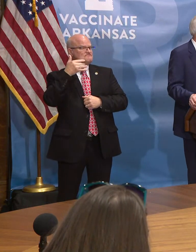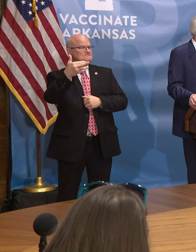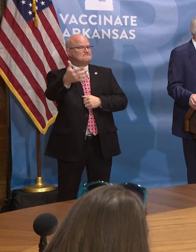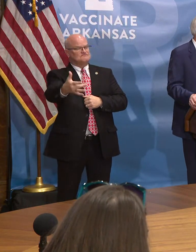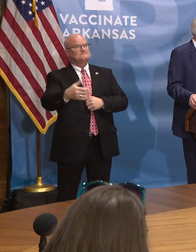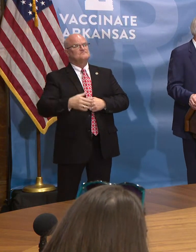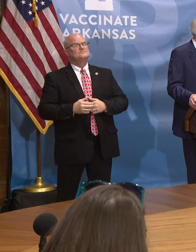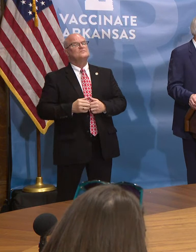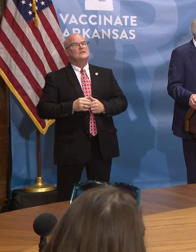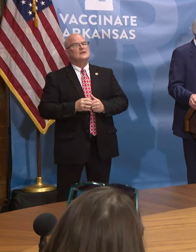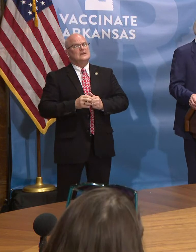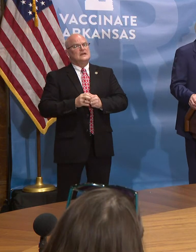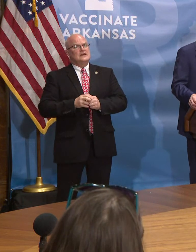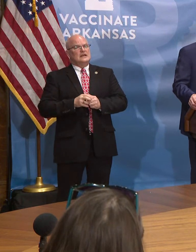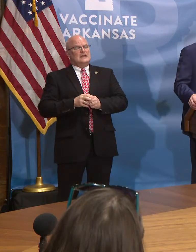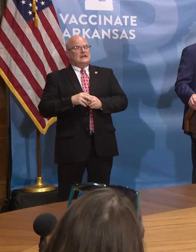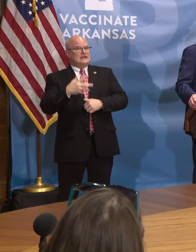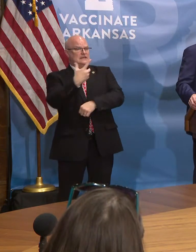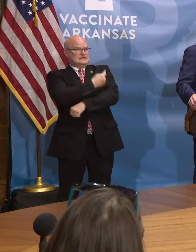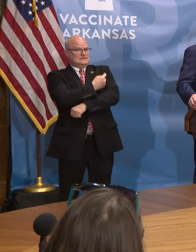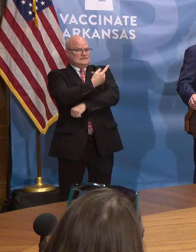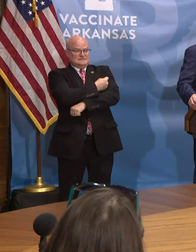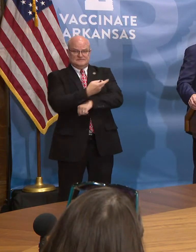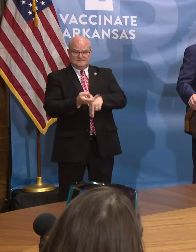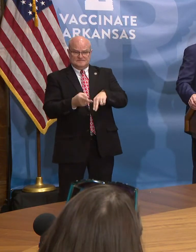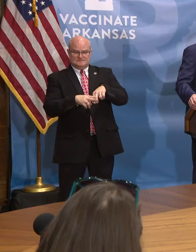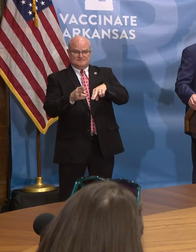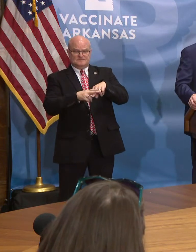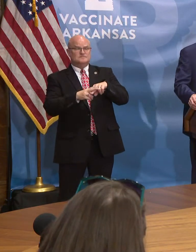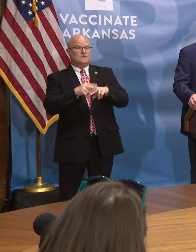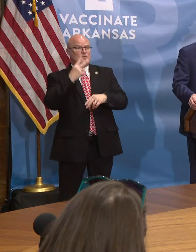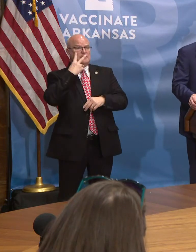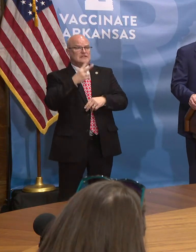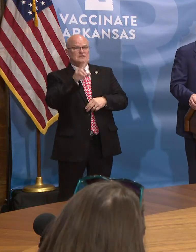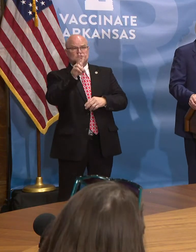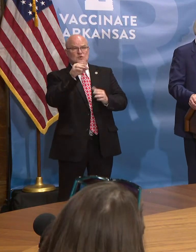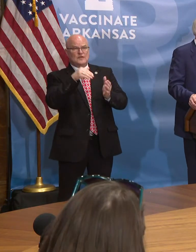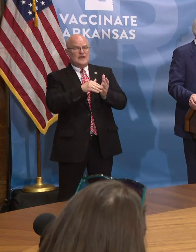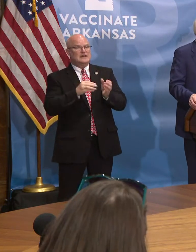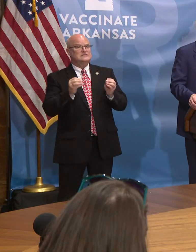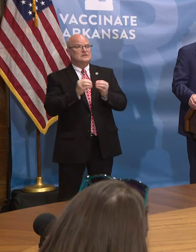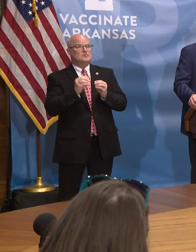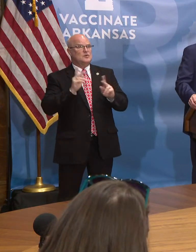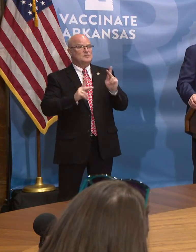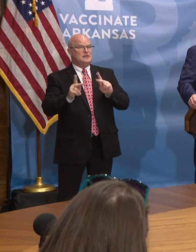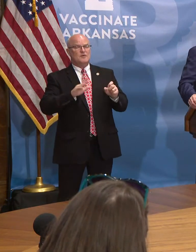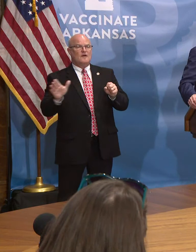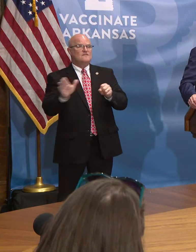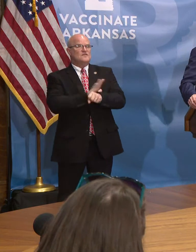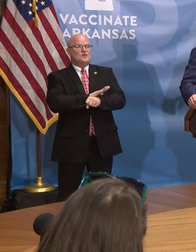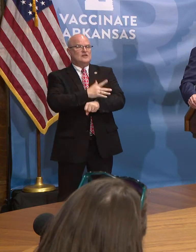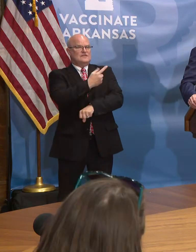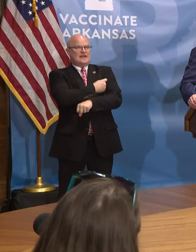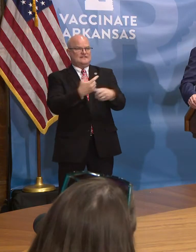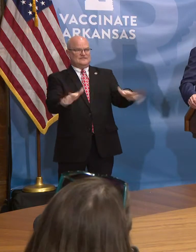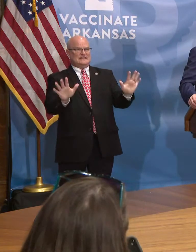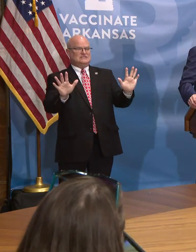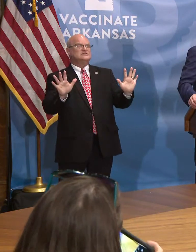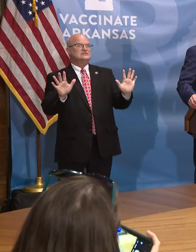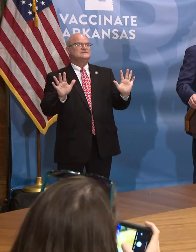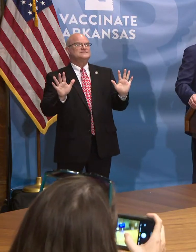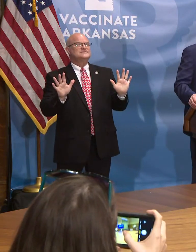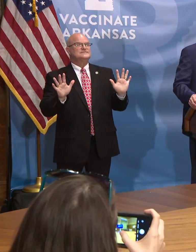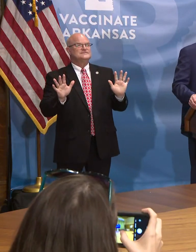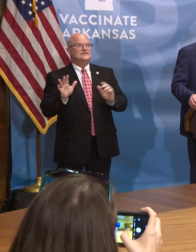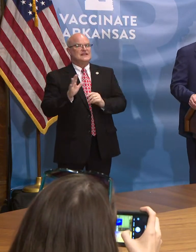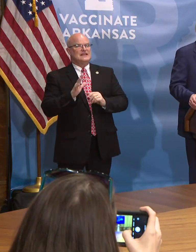our immunization goes up as we see 2,000 more Arkansans are fully immunized.